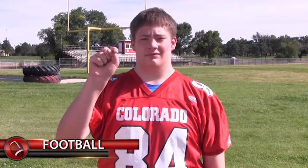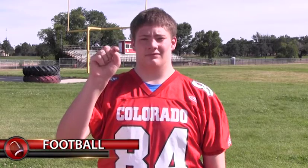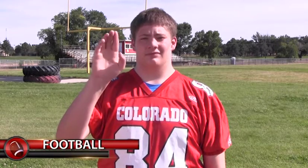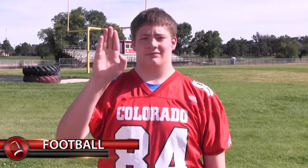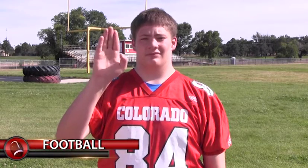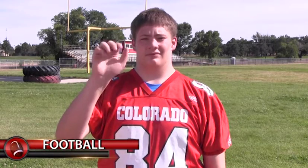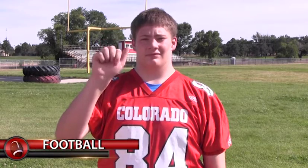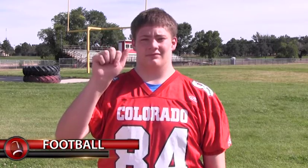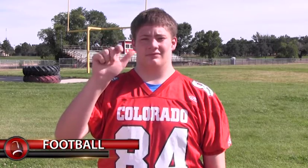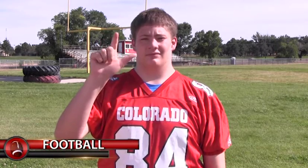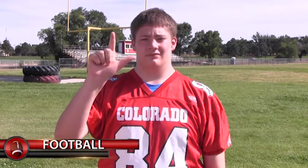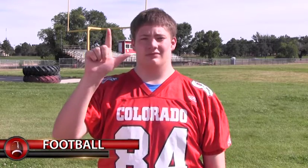Football.